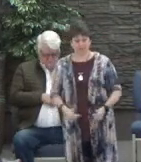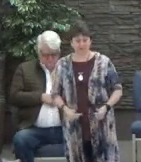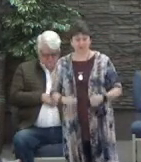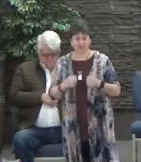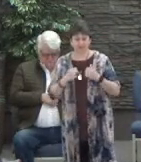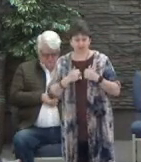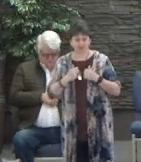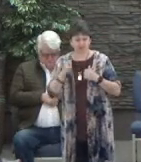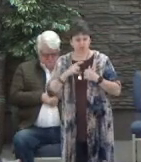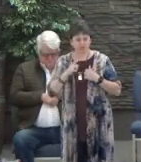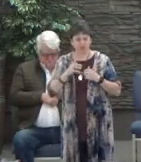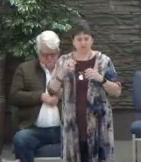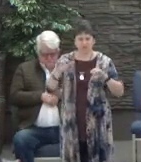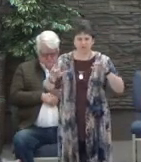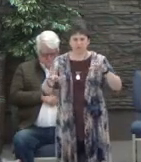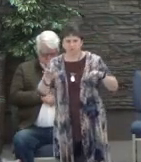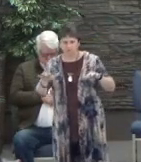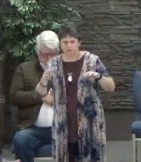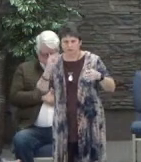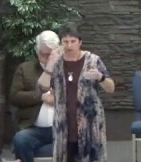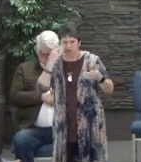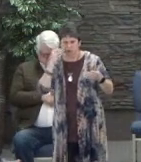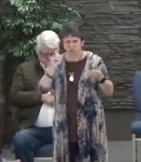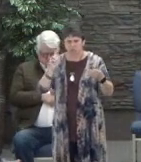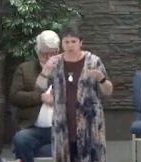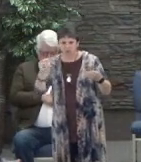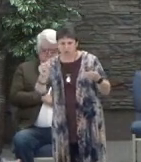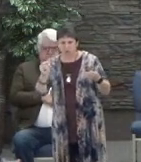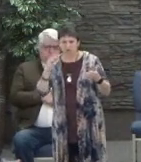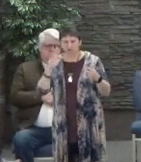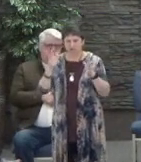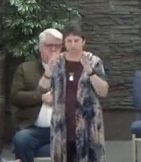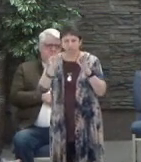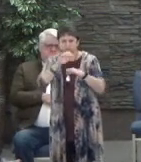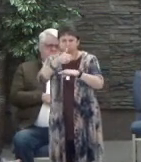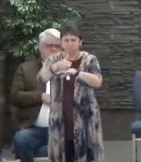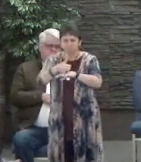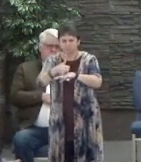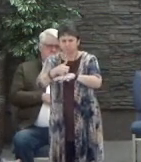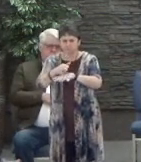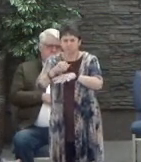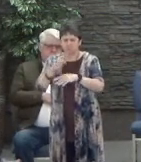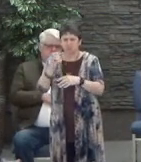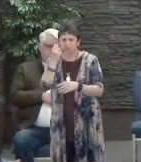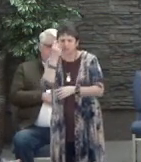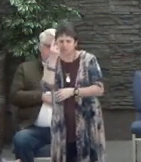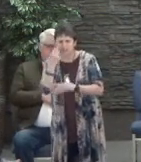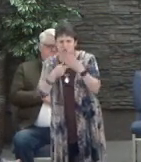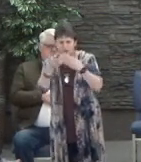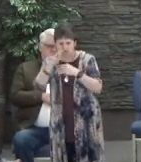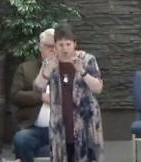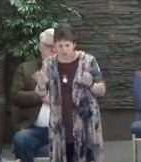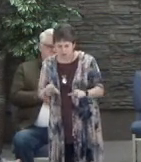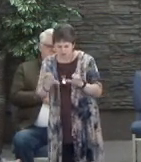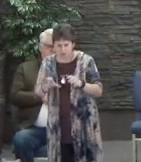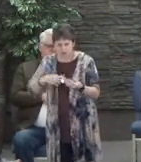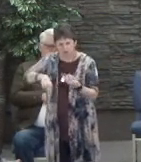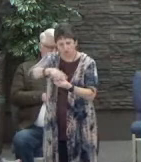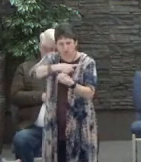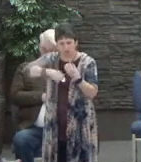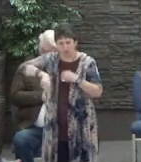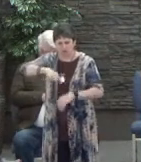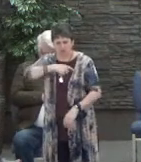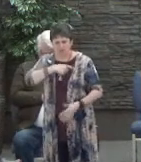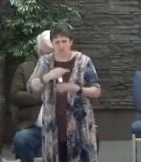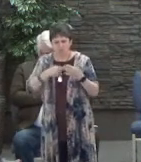that we have to get our bearings. And we have to get oriented to be able to make sense of what God is doing around us